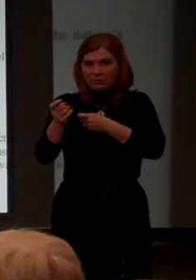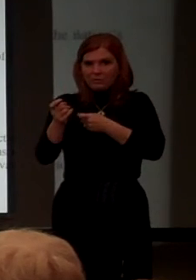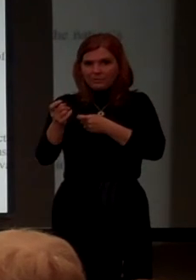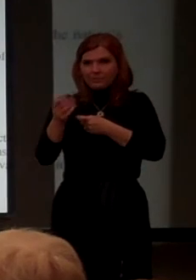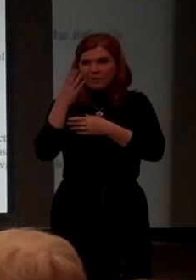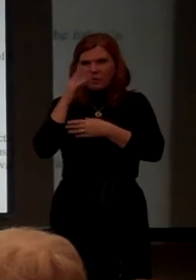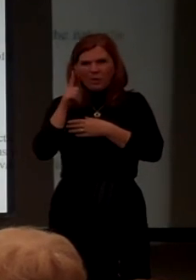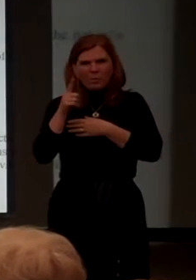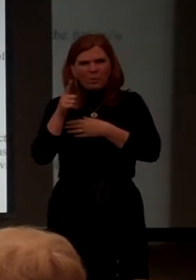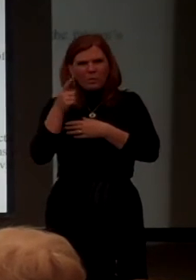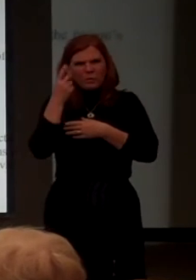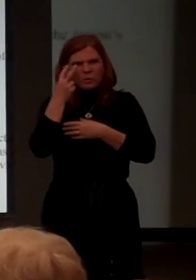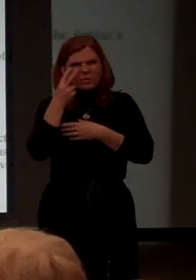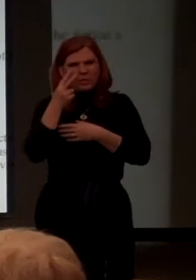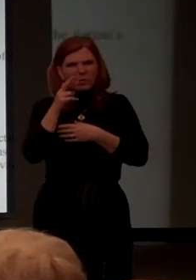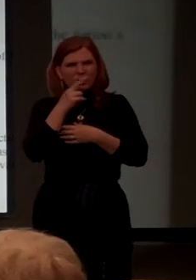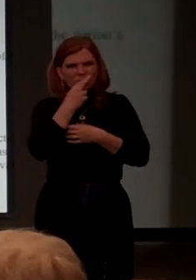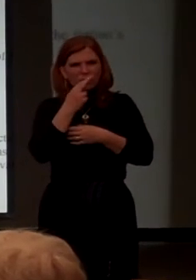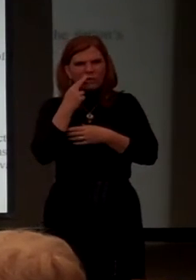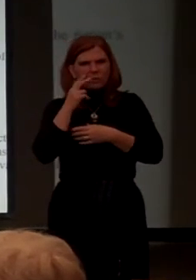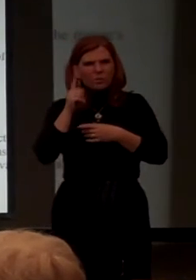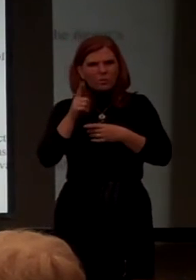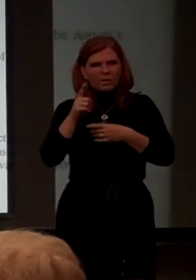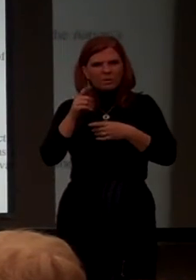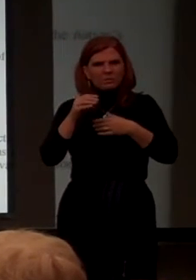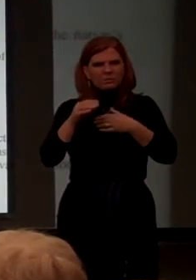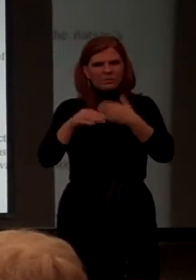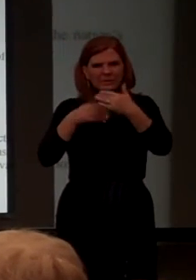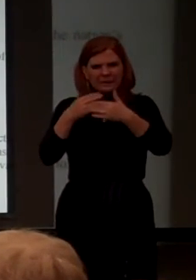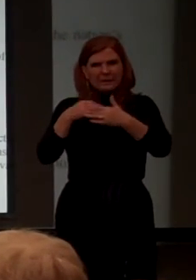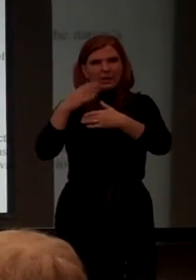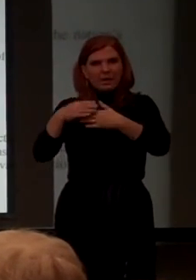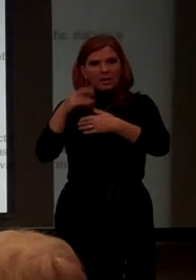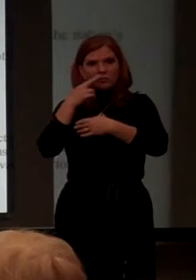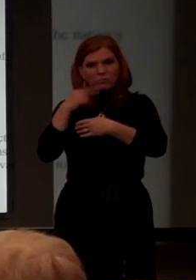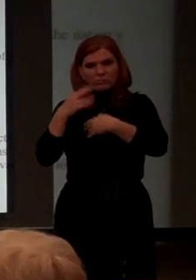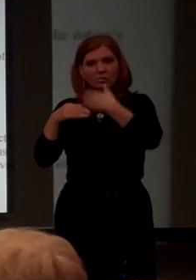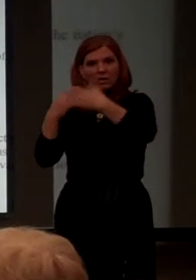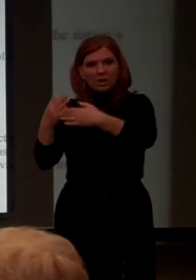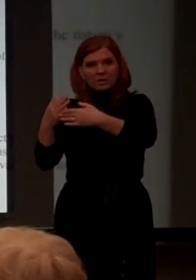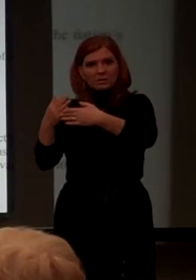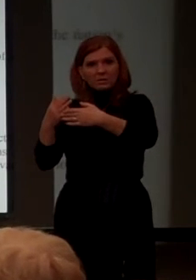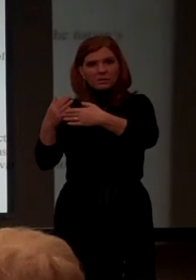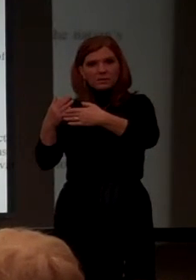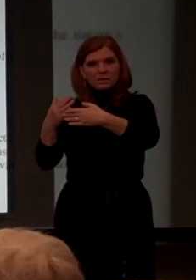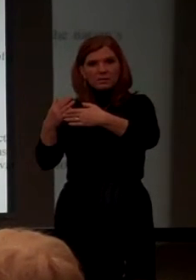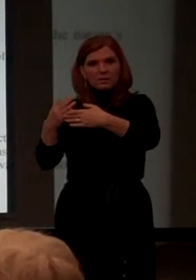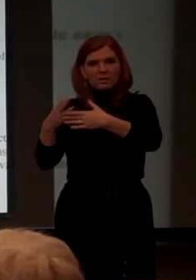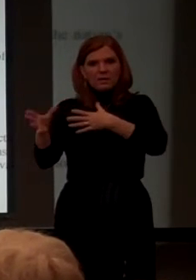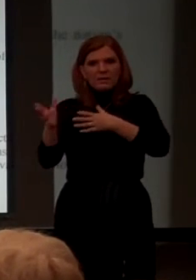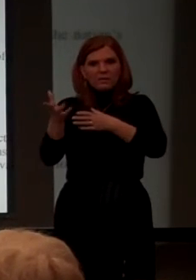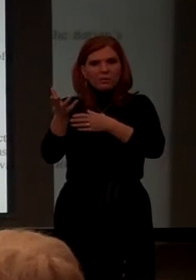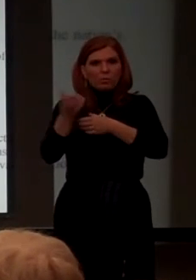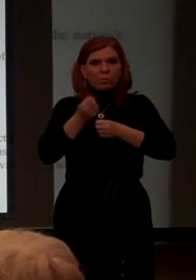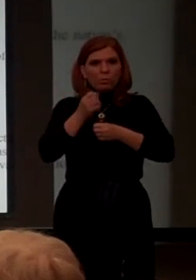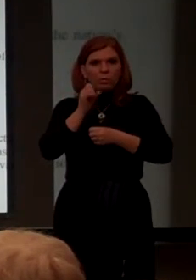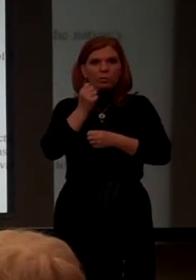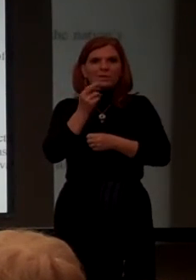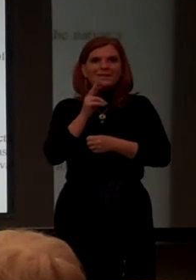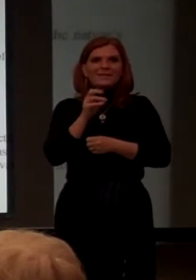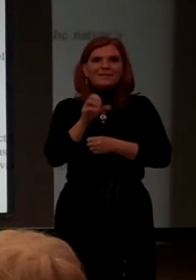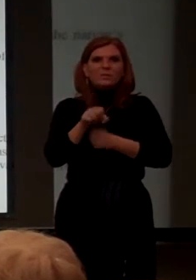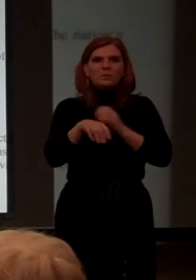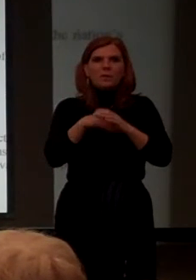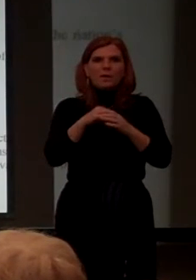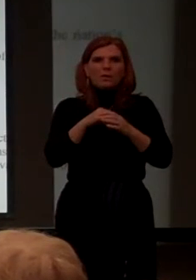You know how one thing, you see all those restaurants, one breeds upon another? Well, the reverse is true. You pull Sears out, you start to weaken